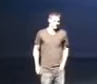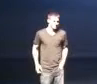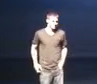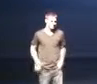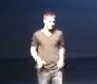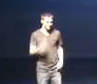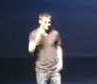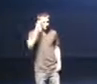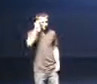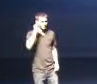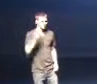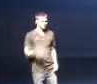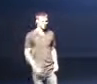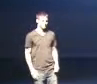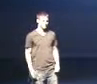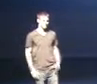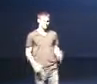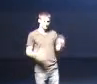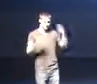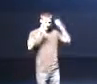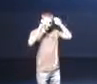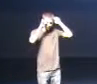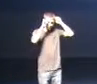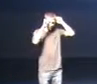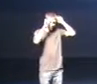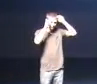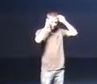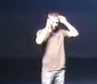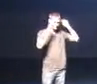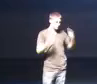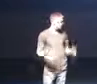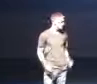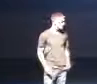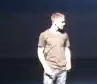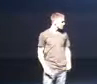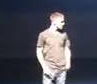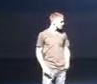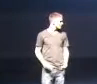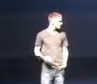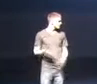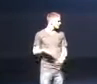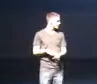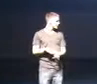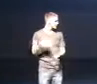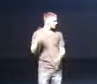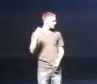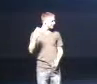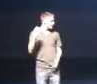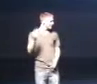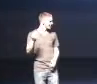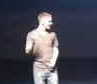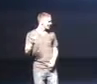Big boy in a baseball hat, stands in the field